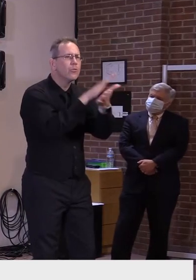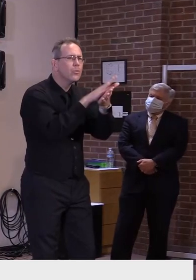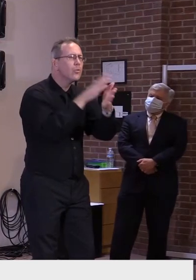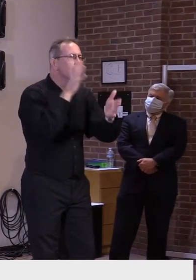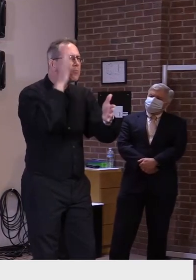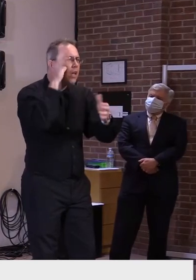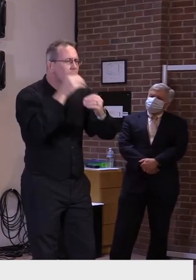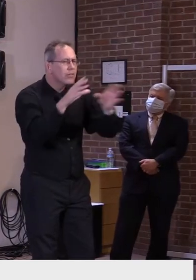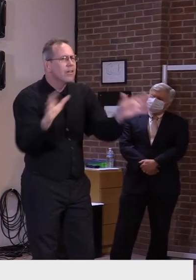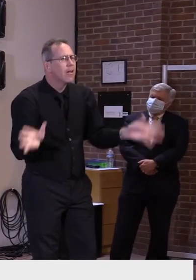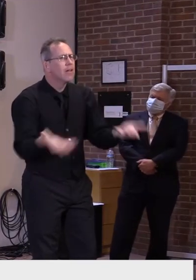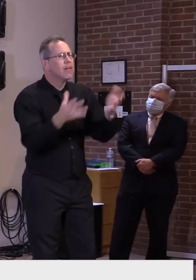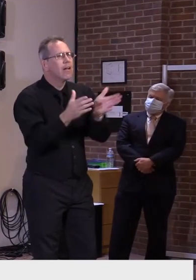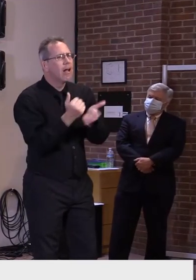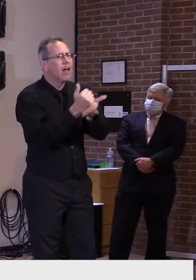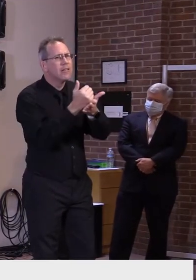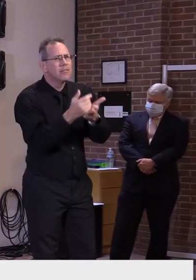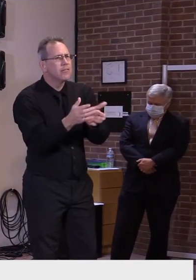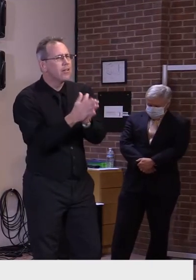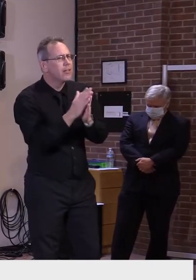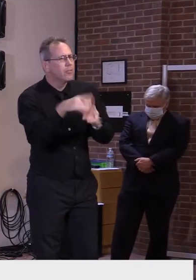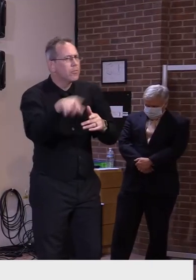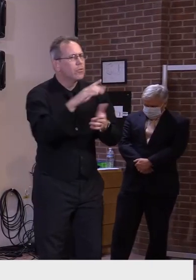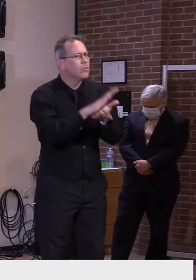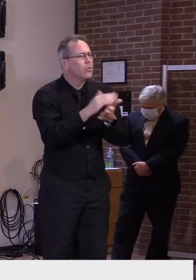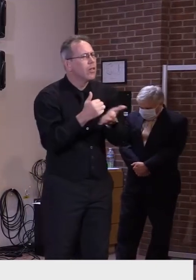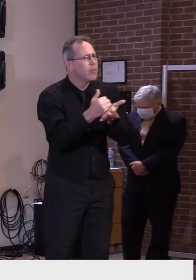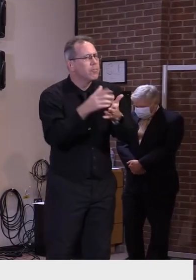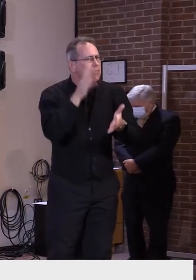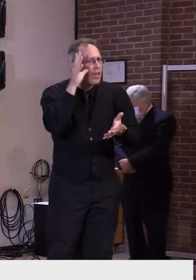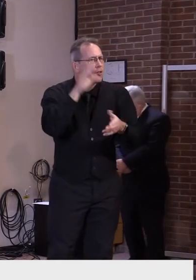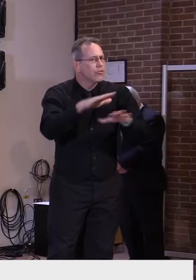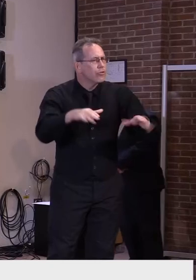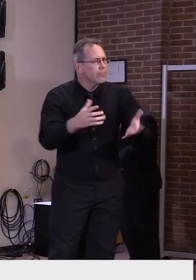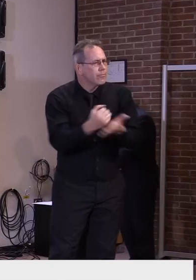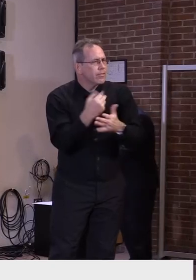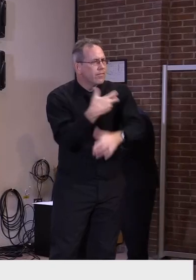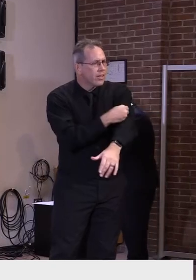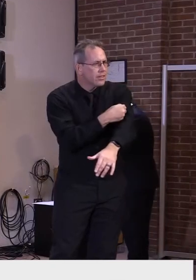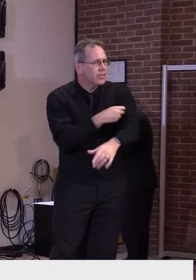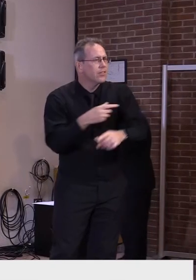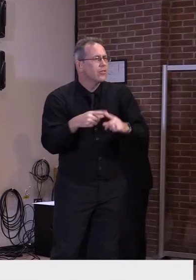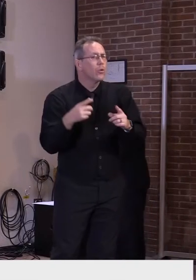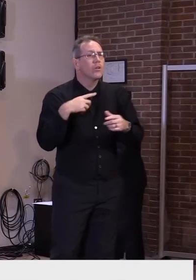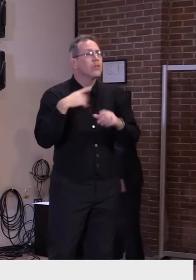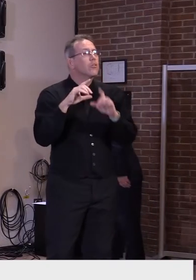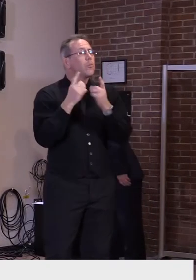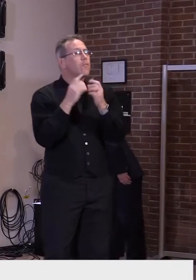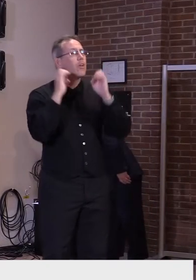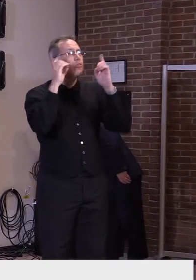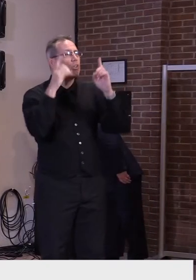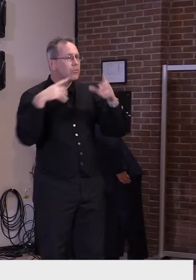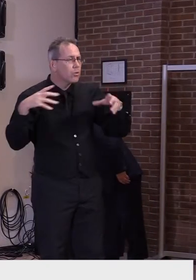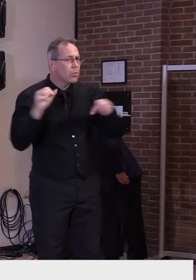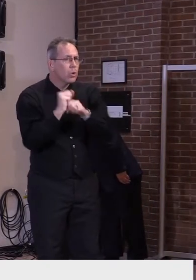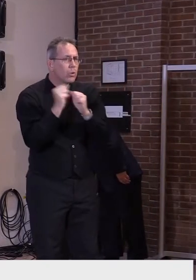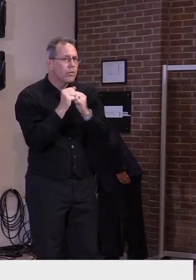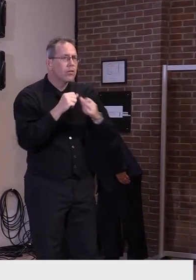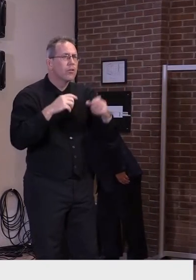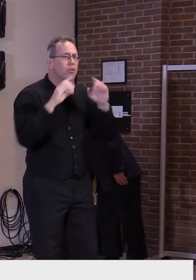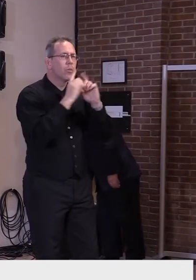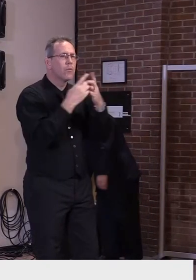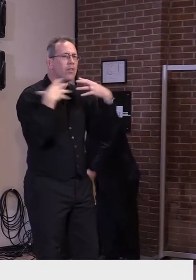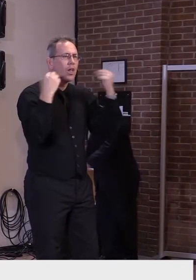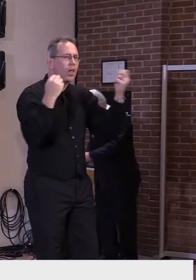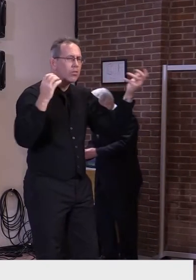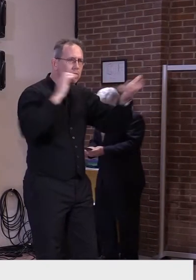work in partnership with the health department to do that. I will say with the 5 to 11 campaign, we've had to differentiate that strategy a